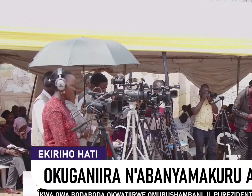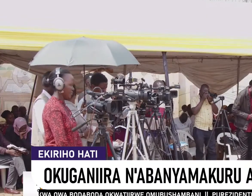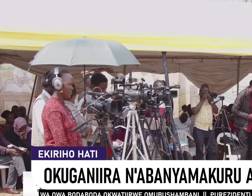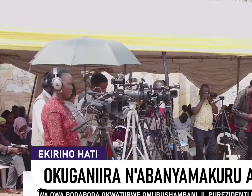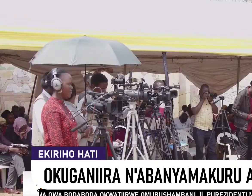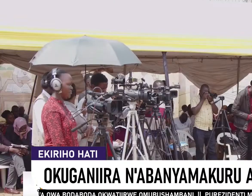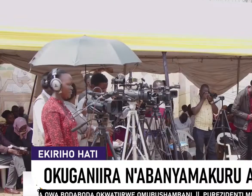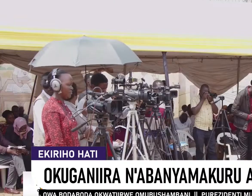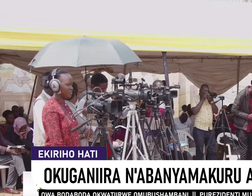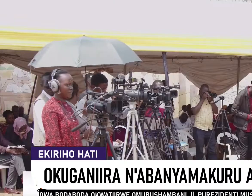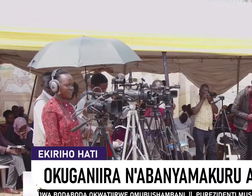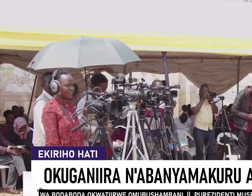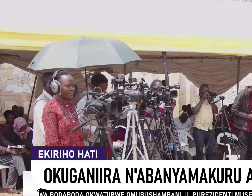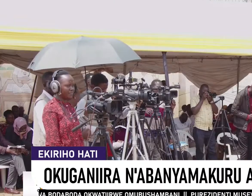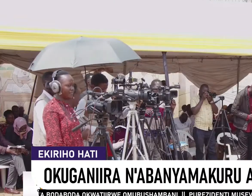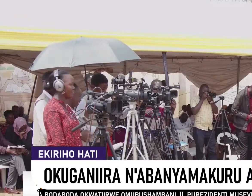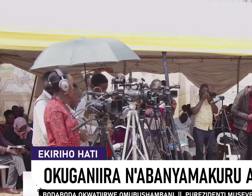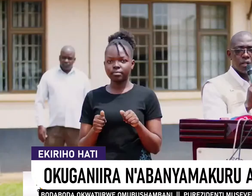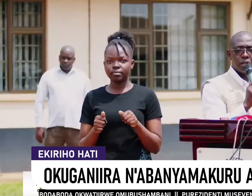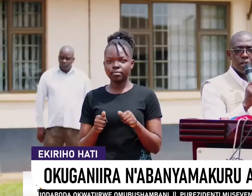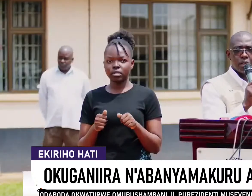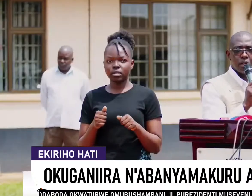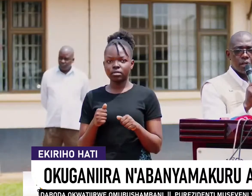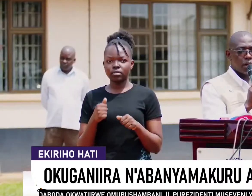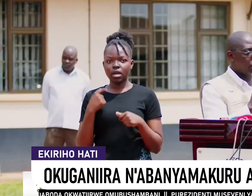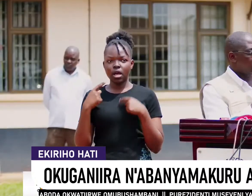Lord Chair, you may take these.